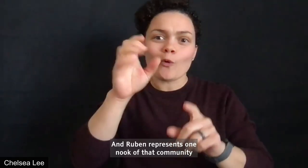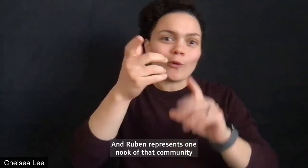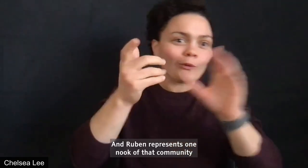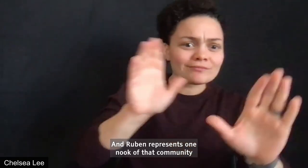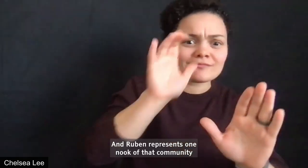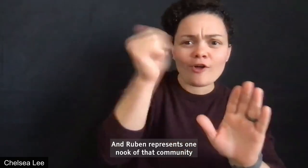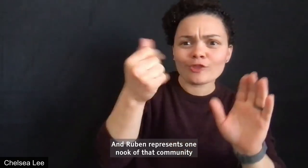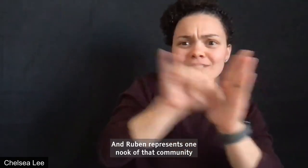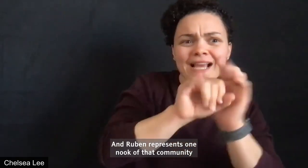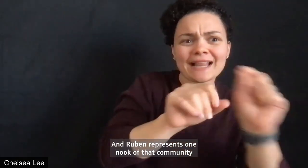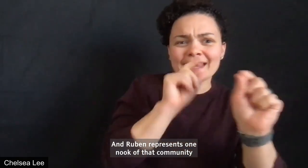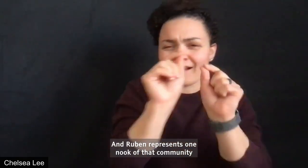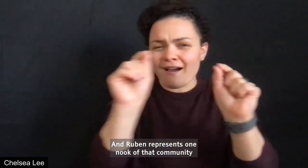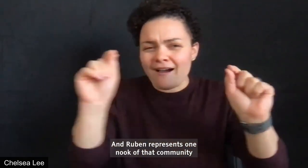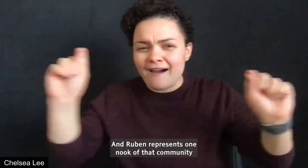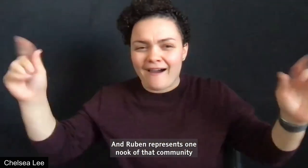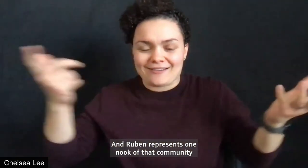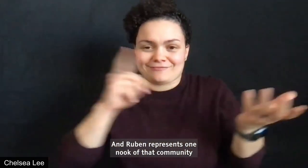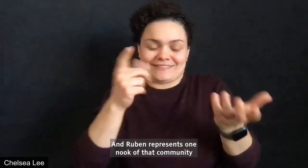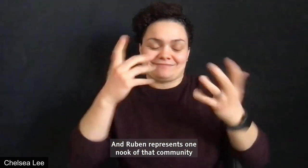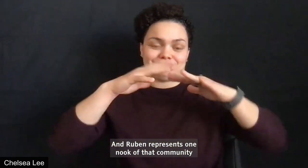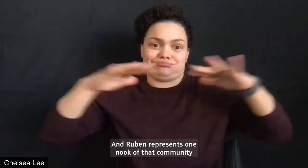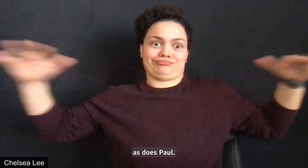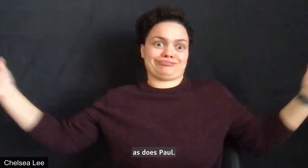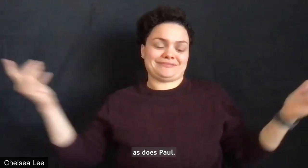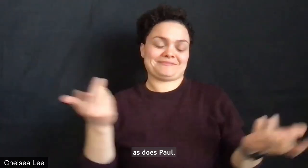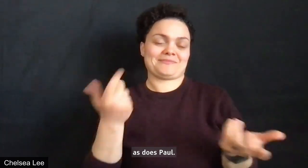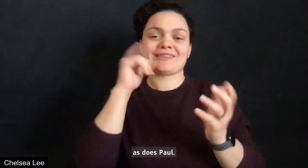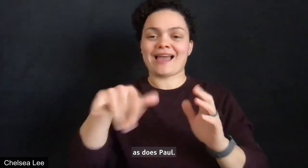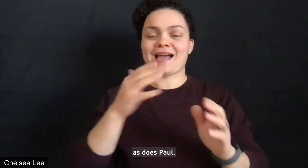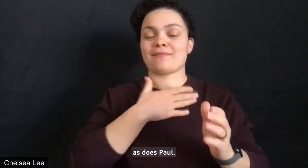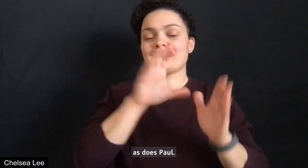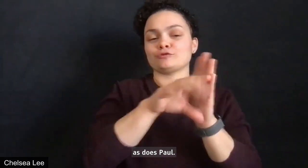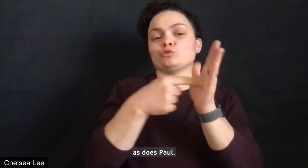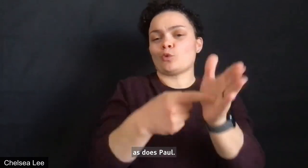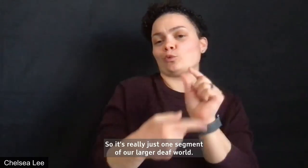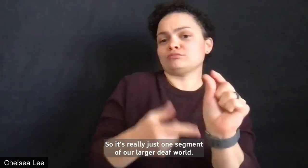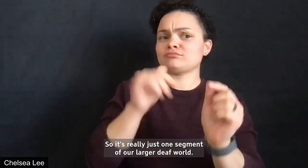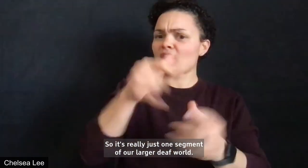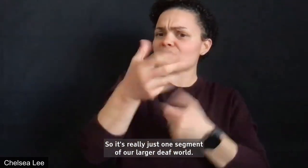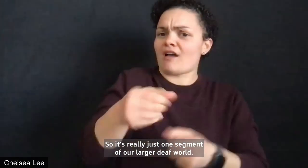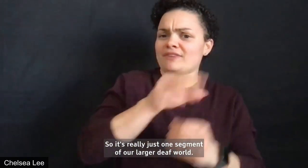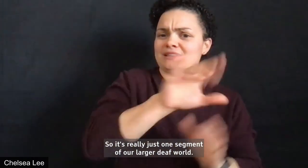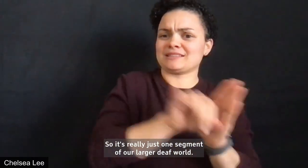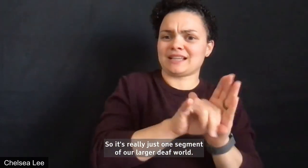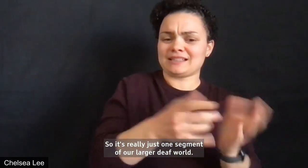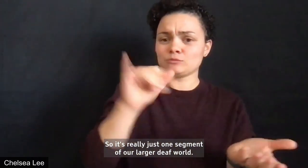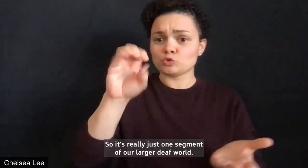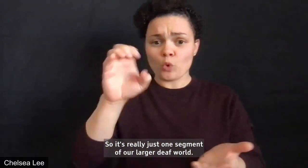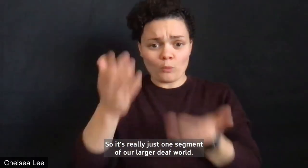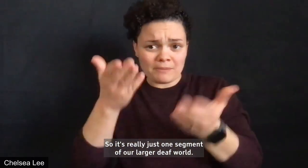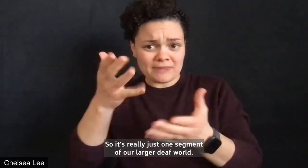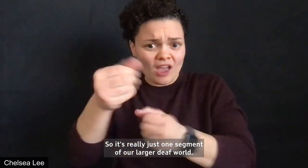And Ruben represents one nook of that community, as does Paul. So it's really just